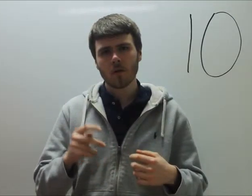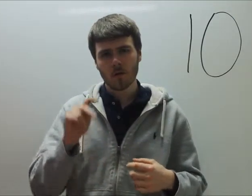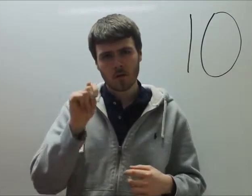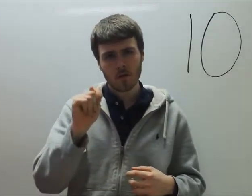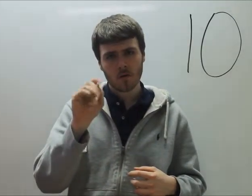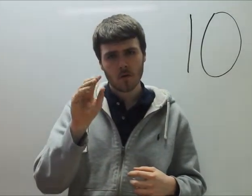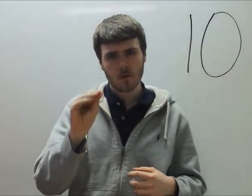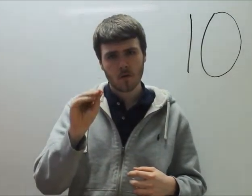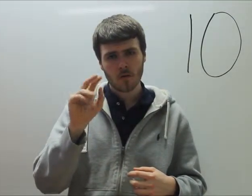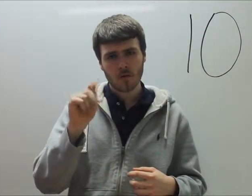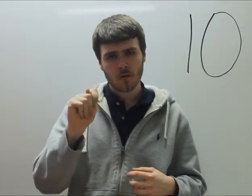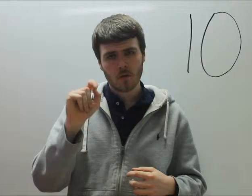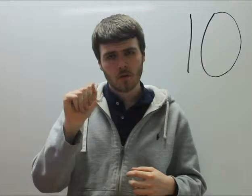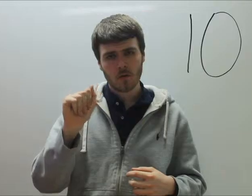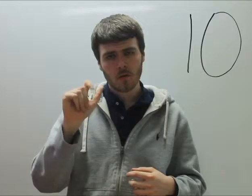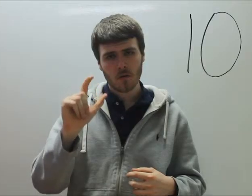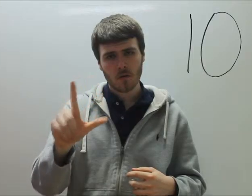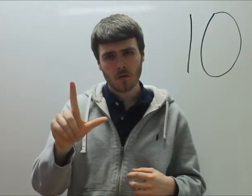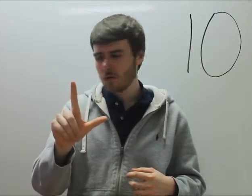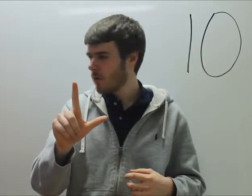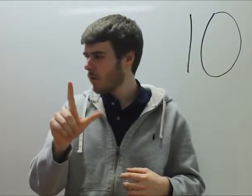the total